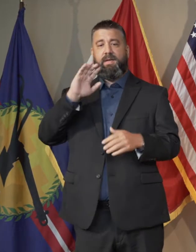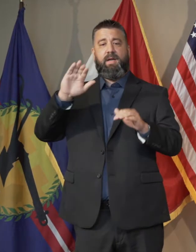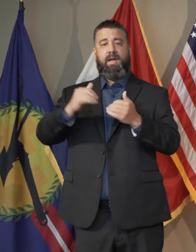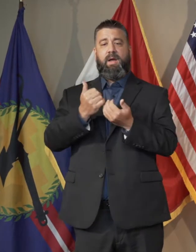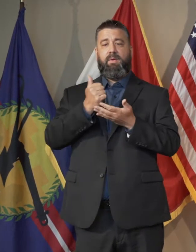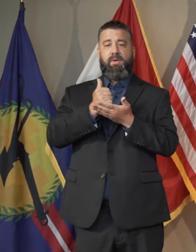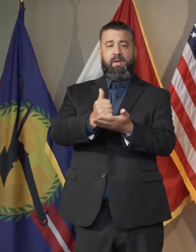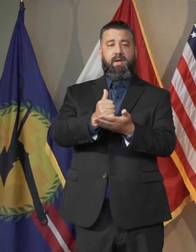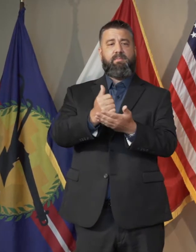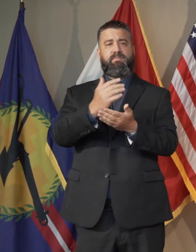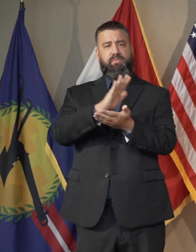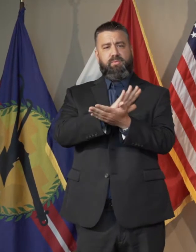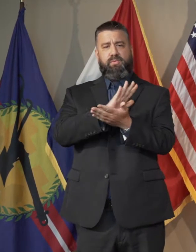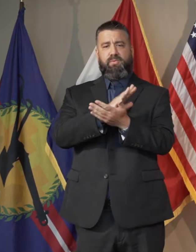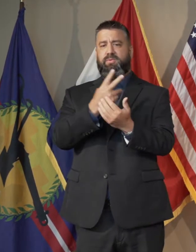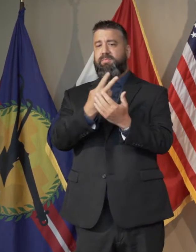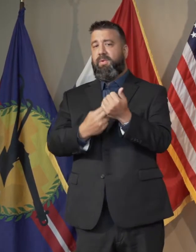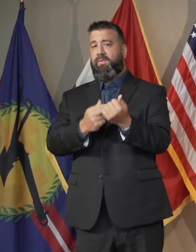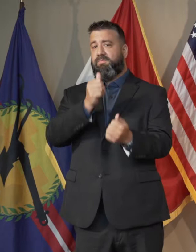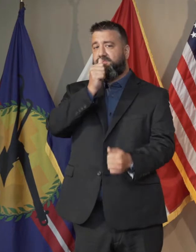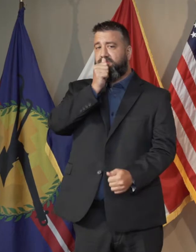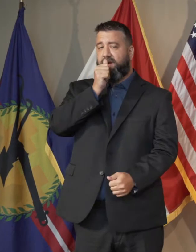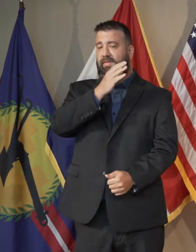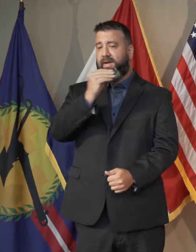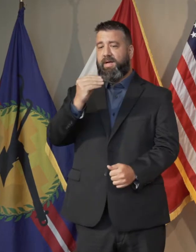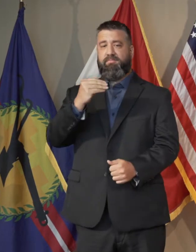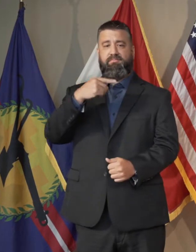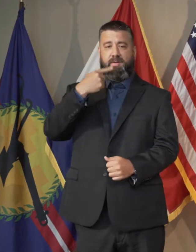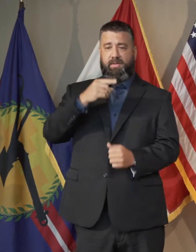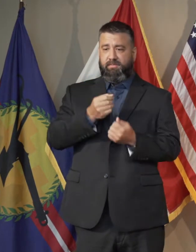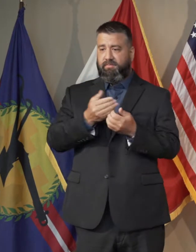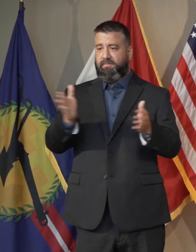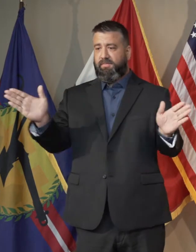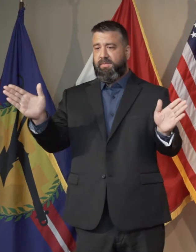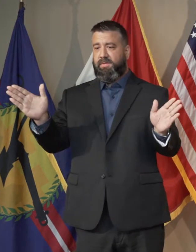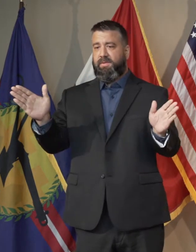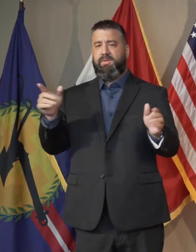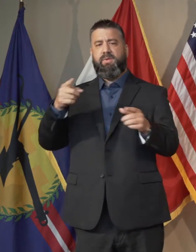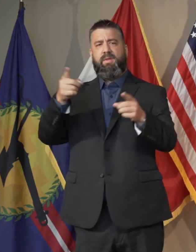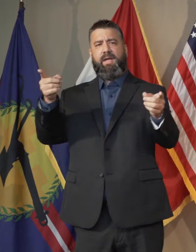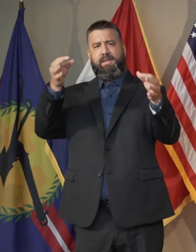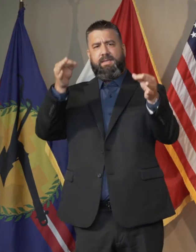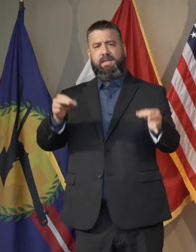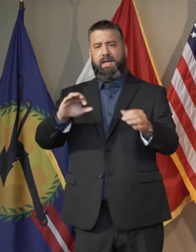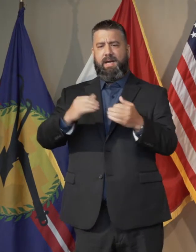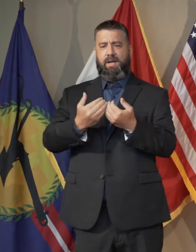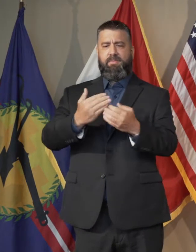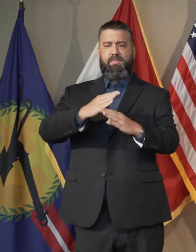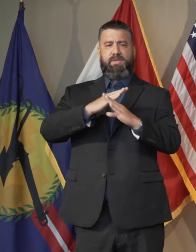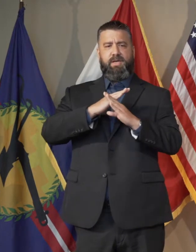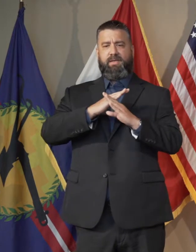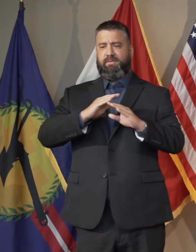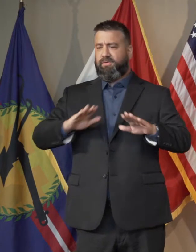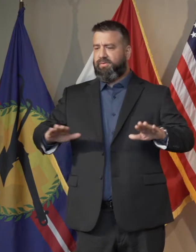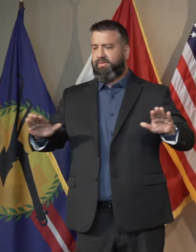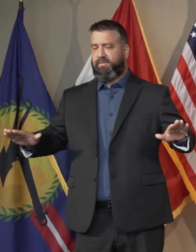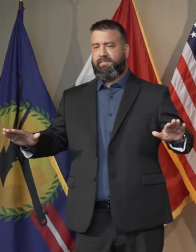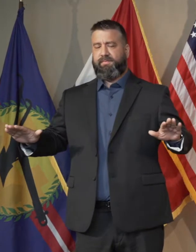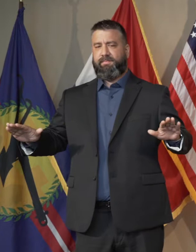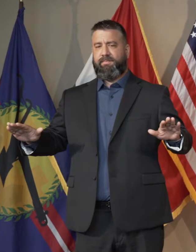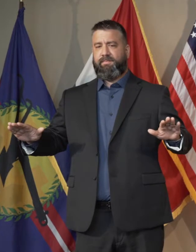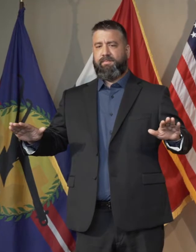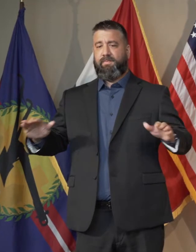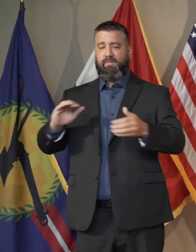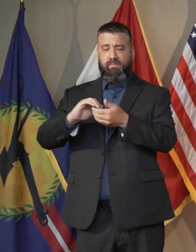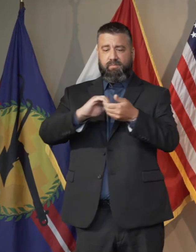independent, make decisions to best protect their students' education. Working closely with school districts, our